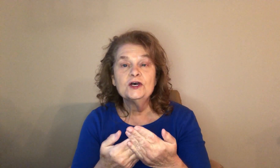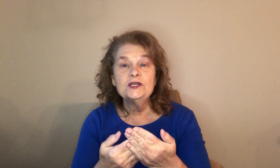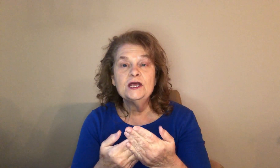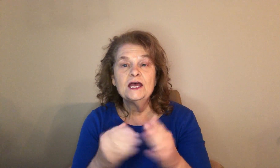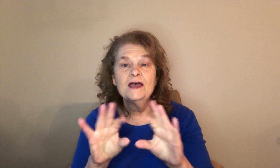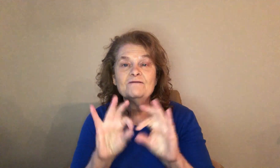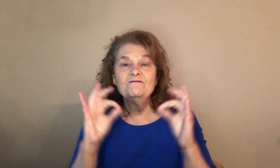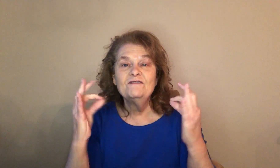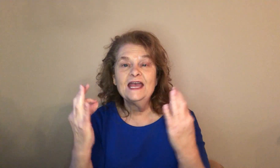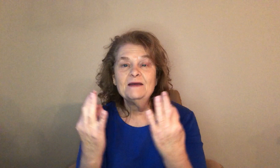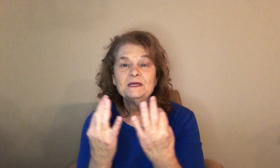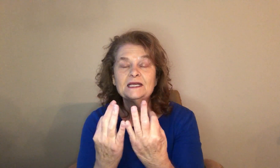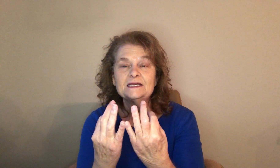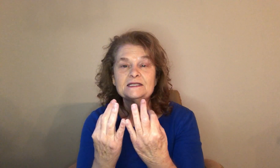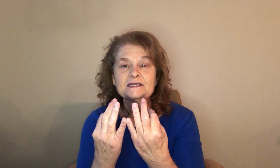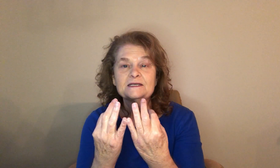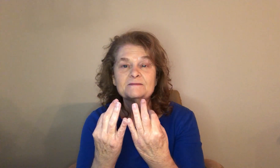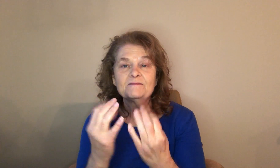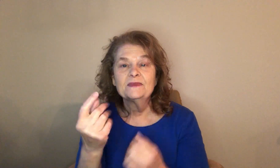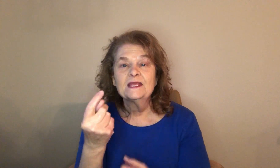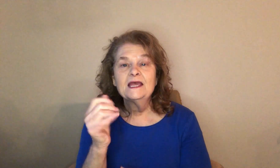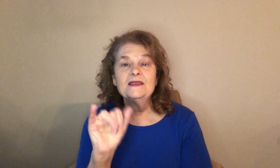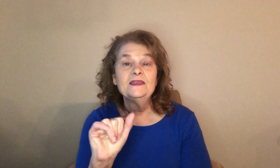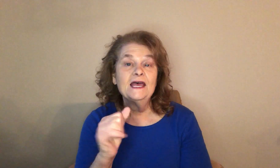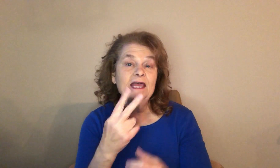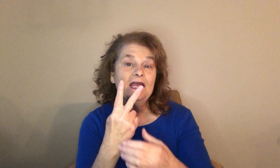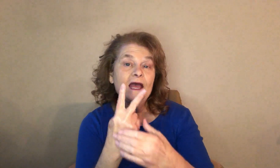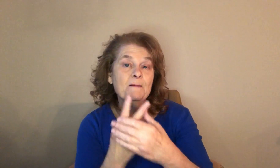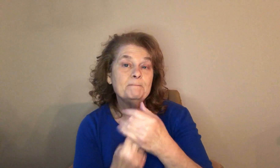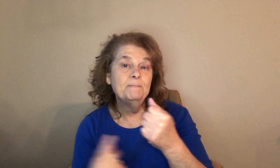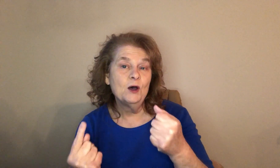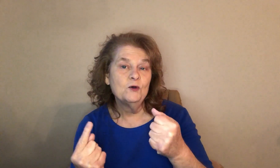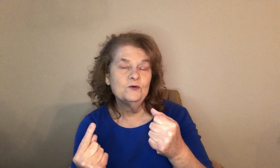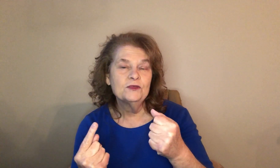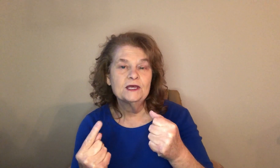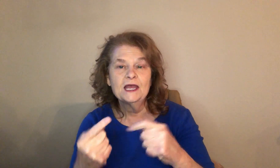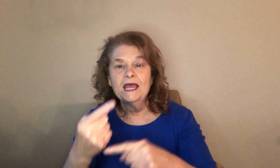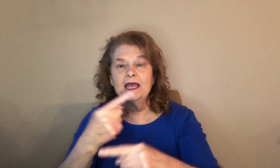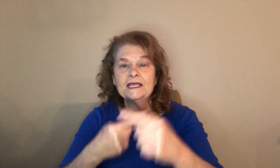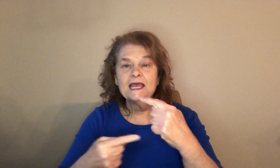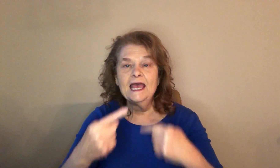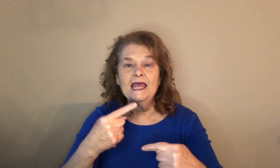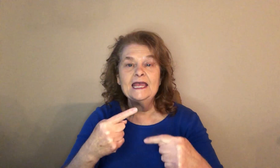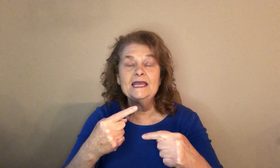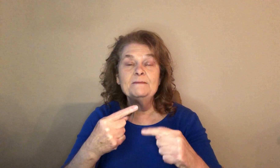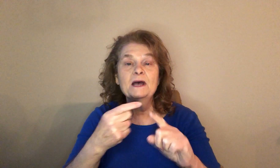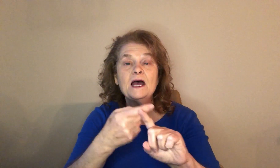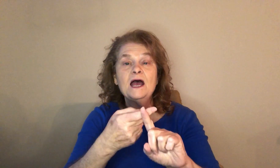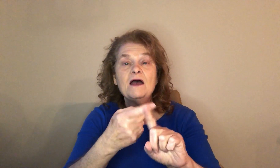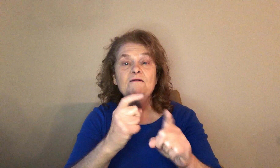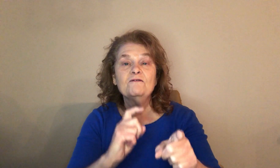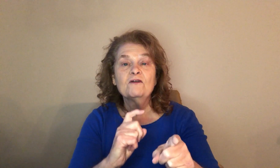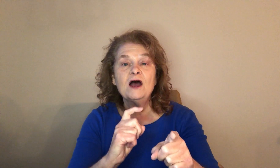good families. They both came